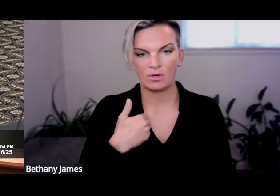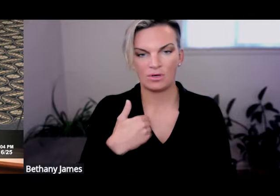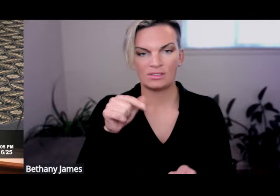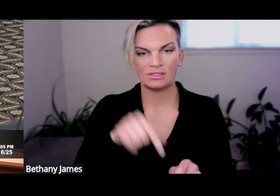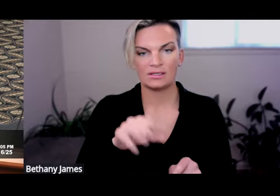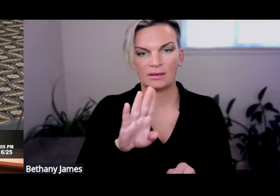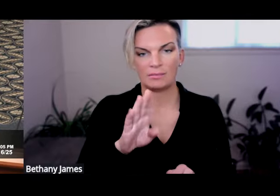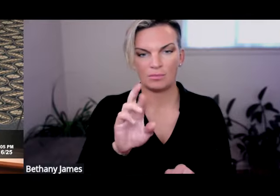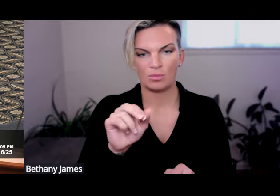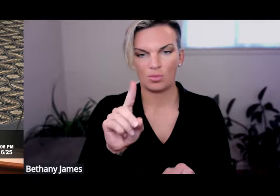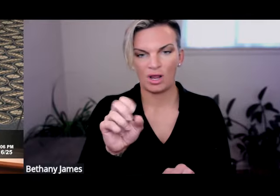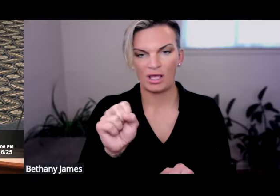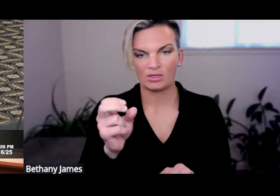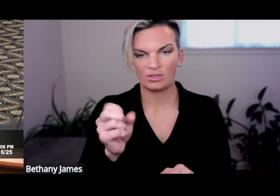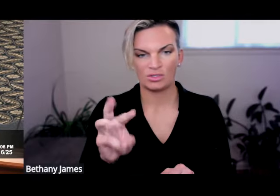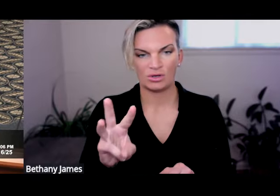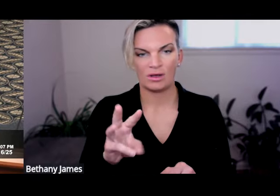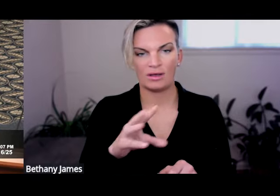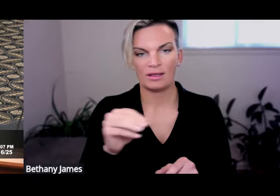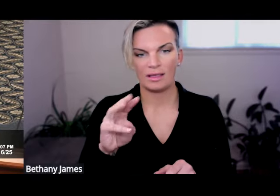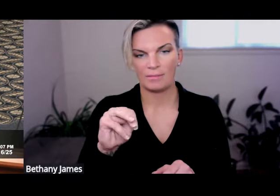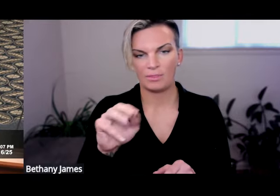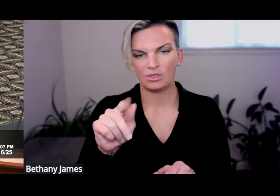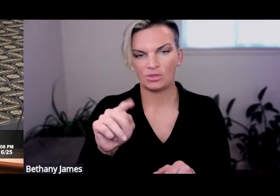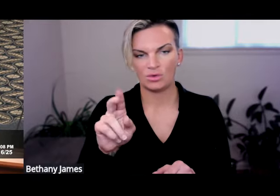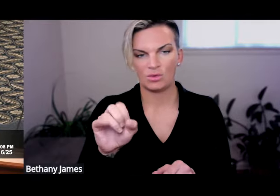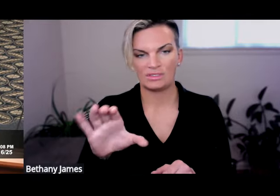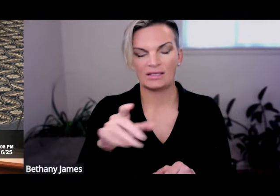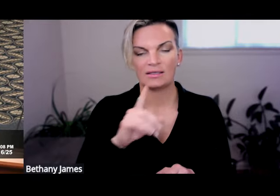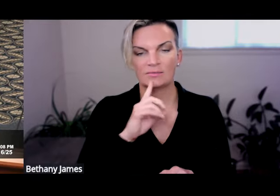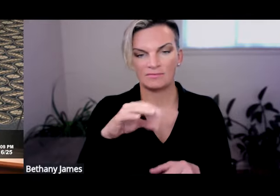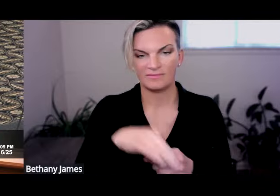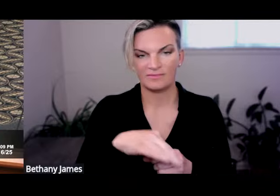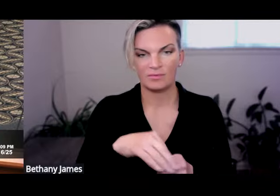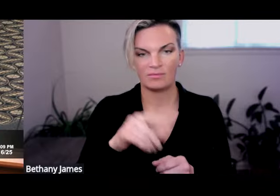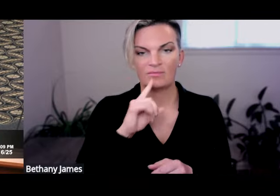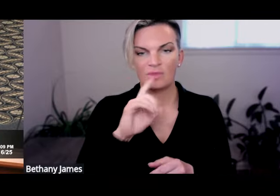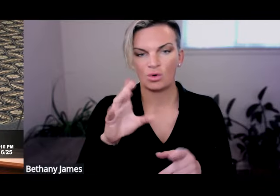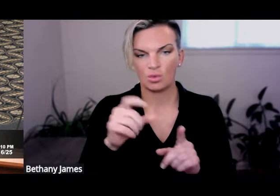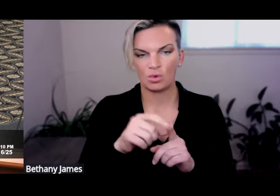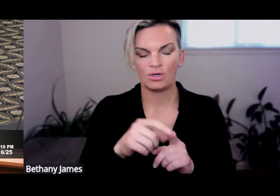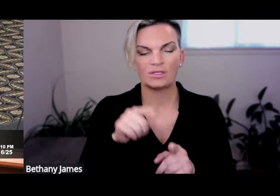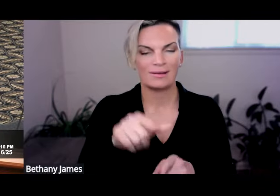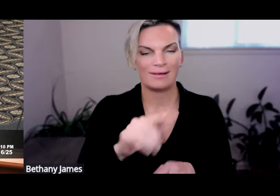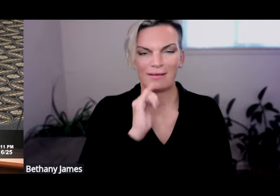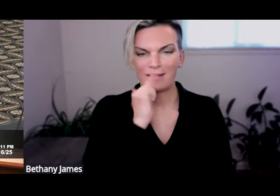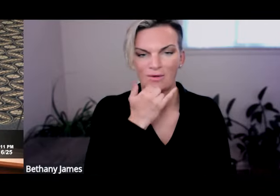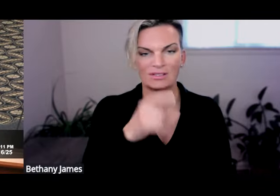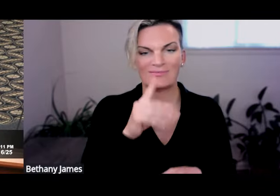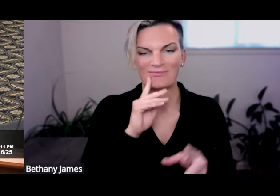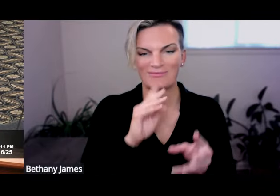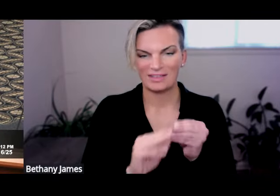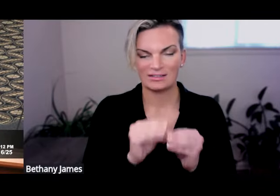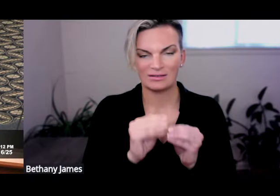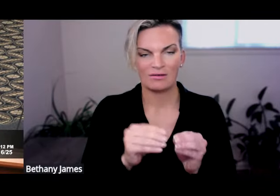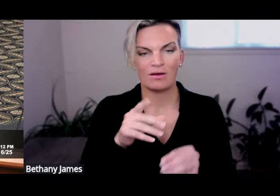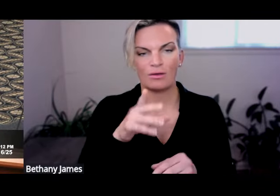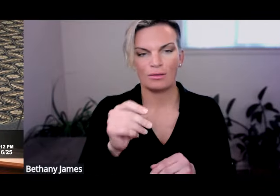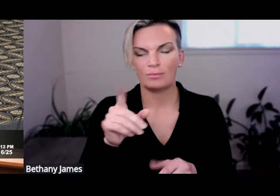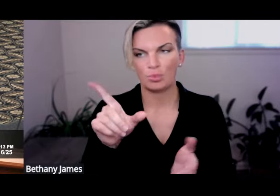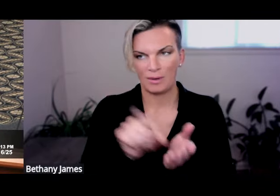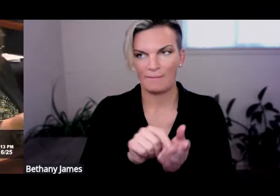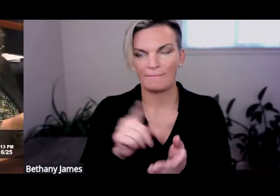that we usually do. These are 100 words. These are typos. This is an error with the printer's affidavit. Fix it all and bring it back. okay, so none of